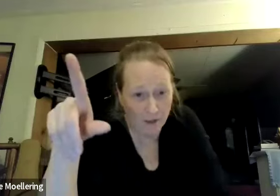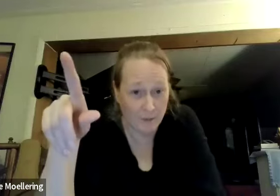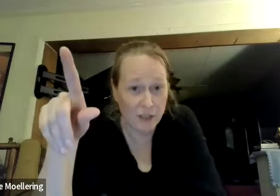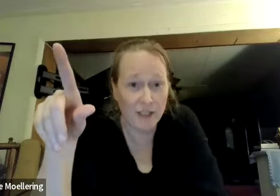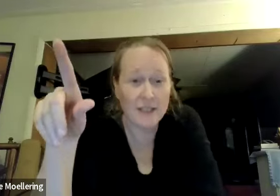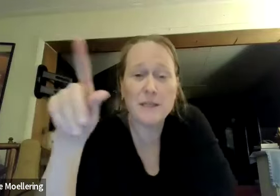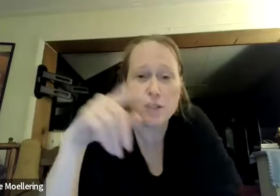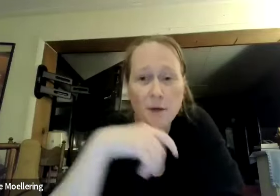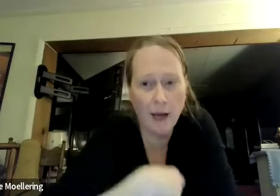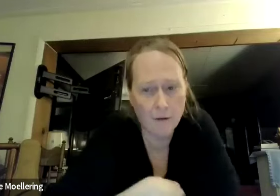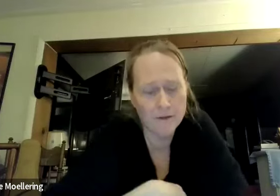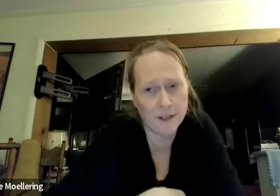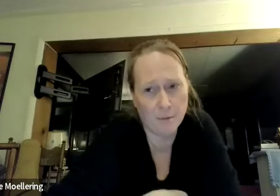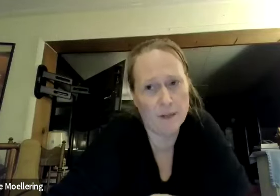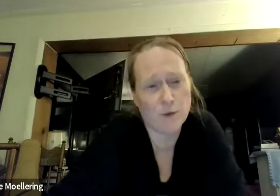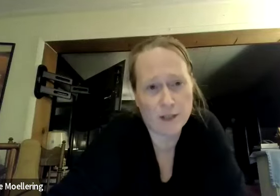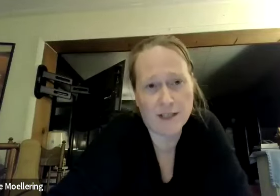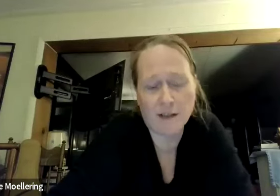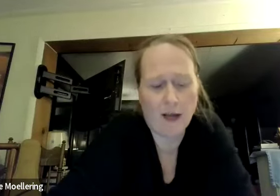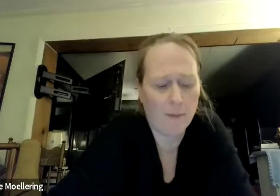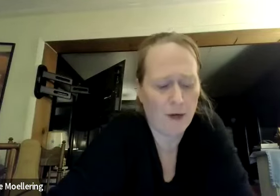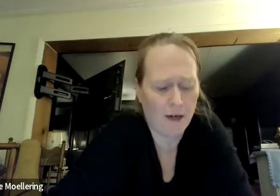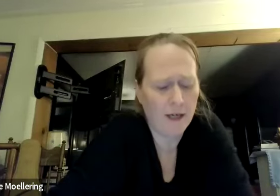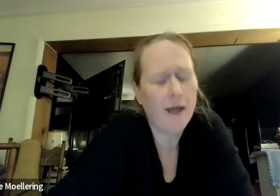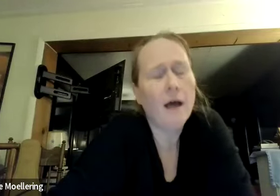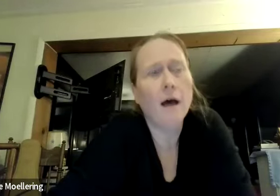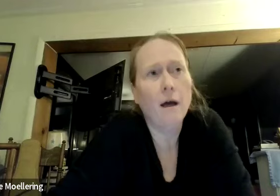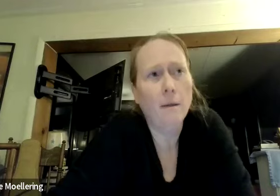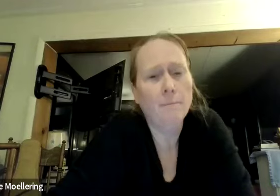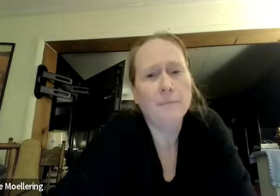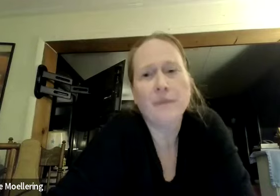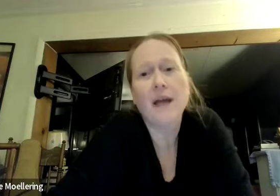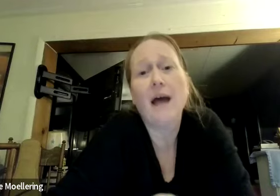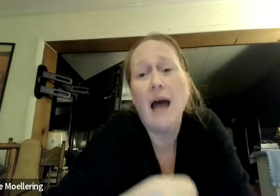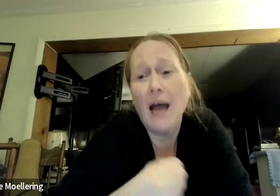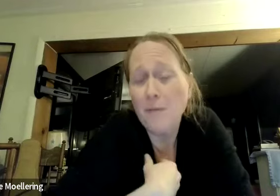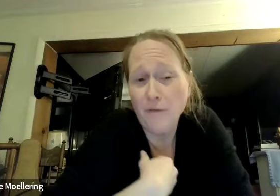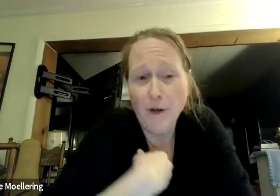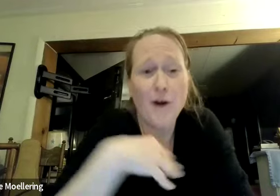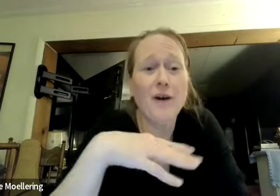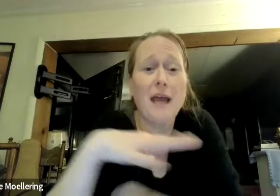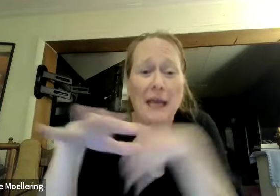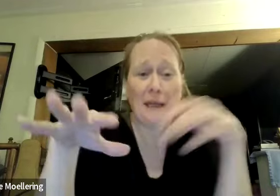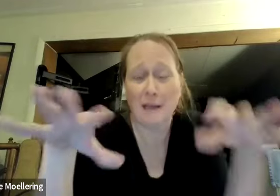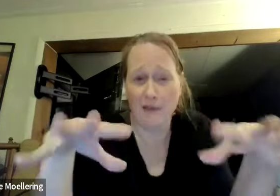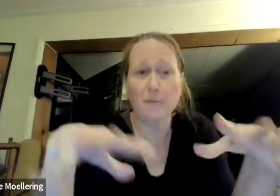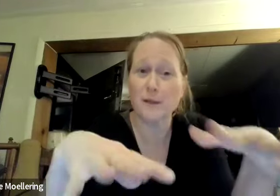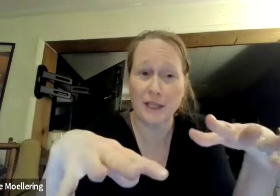wanted to mention is we do have some resources at the library. Um, I prefer a live